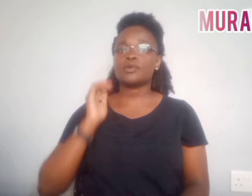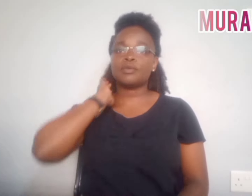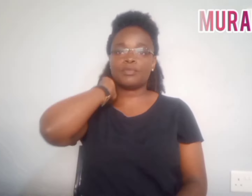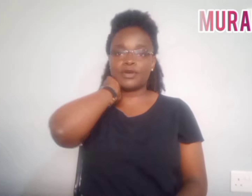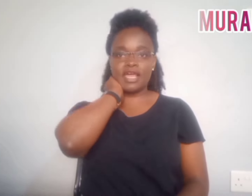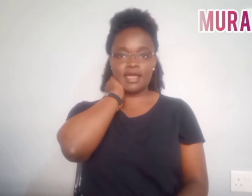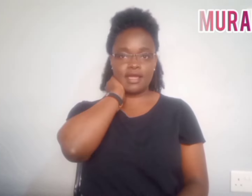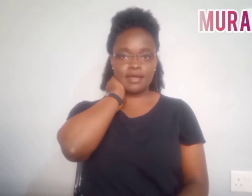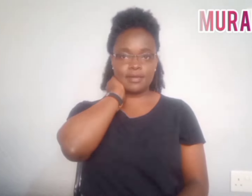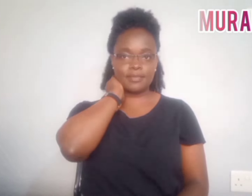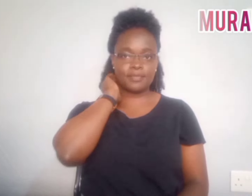Muranga.